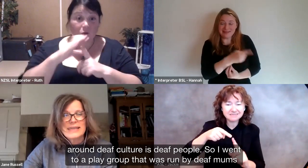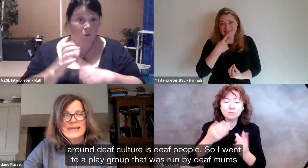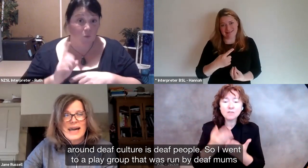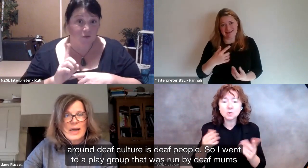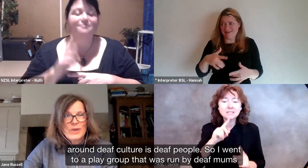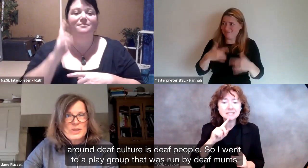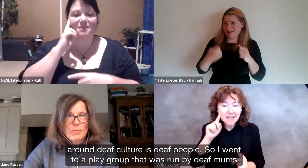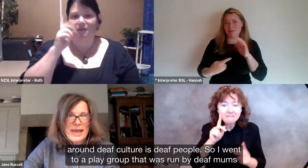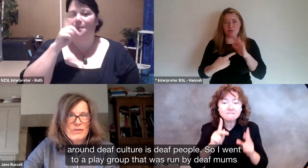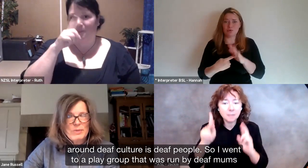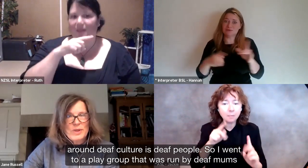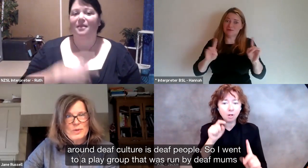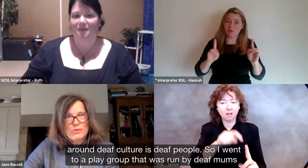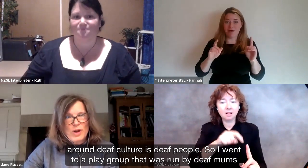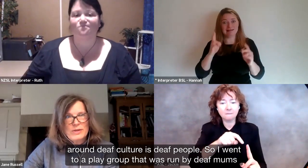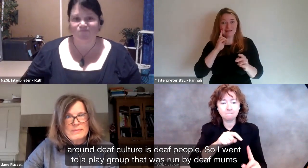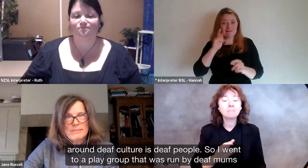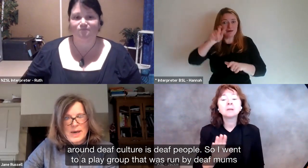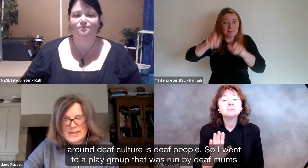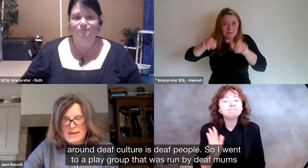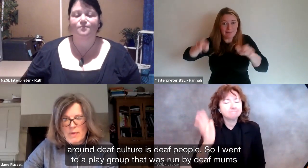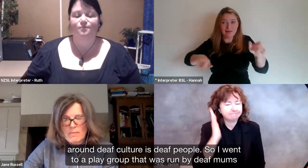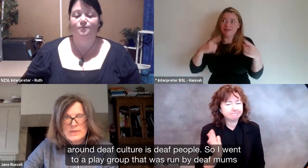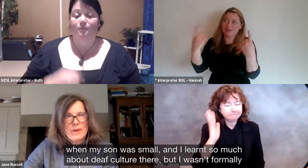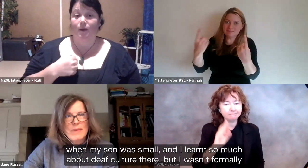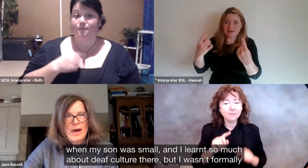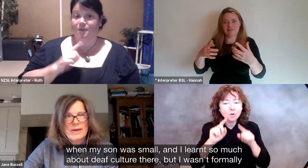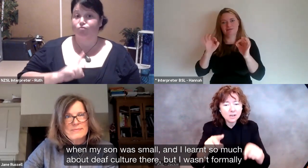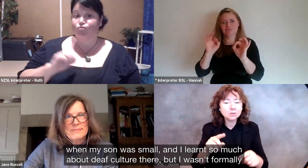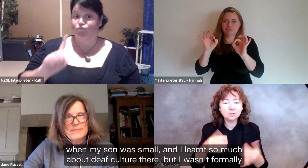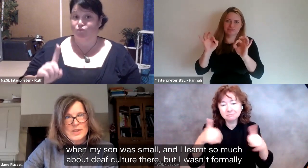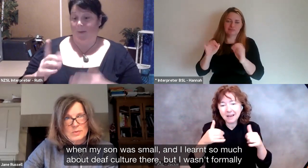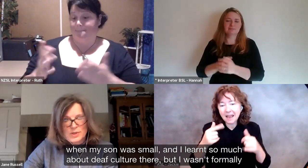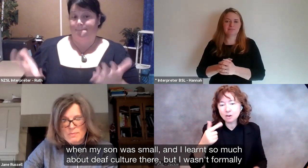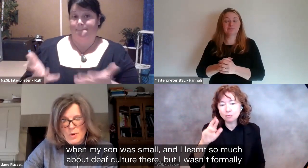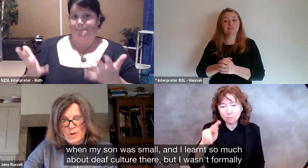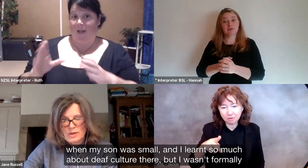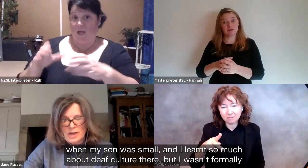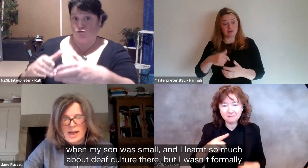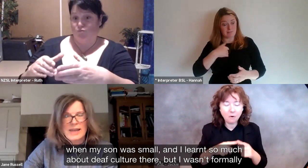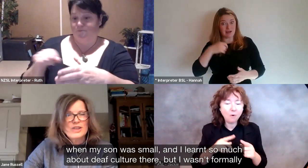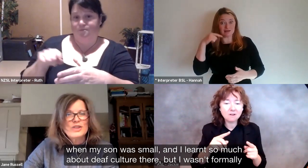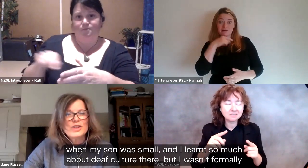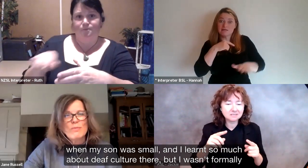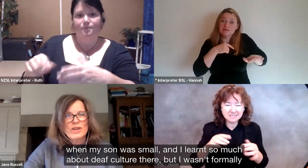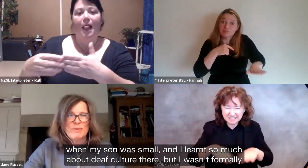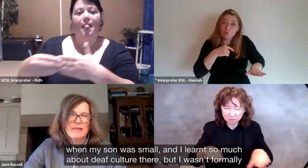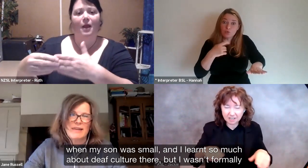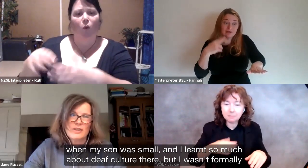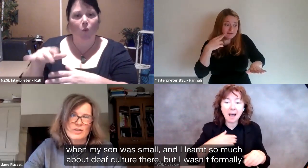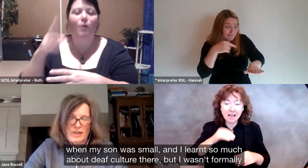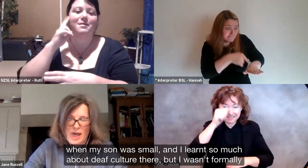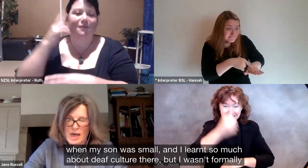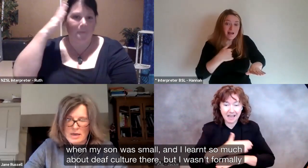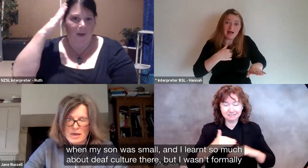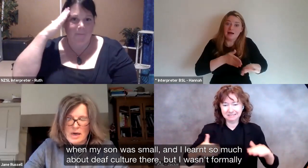So I went to a play group that was run by deaf mums when my son was small, and I learned so much about